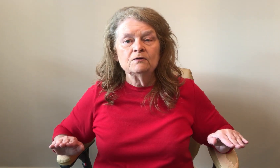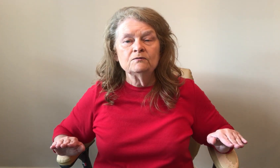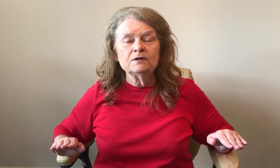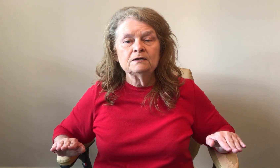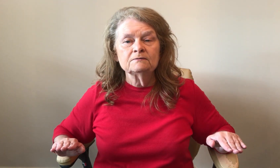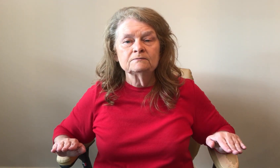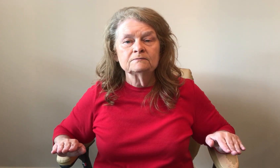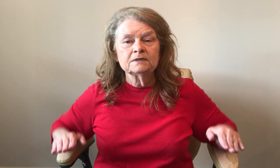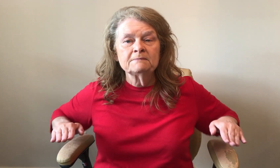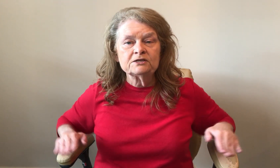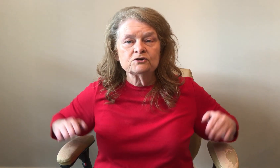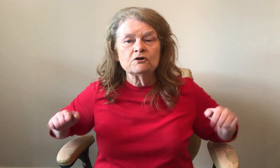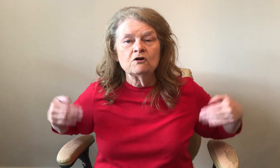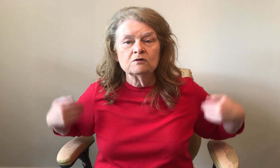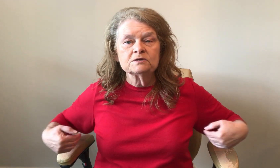throne, and make sure your arms are,